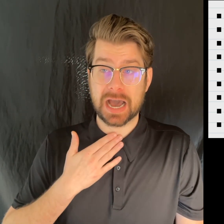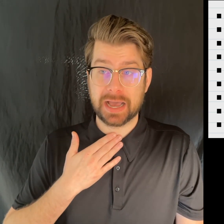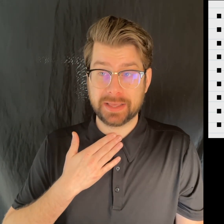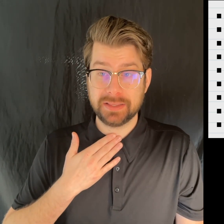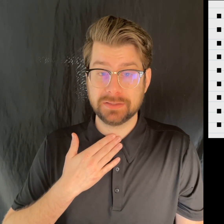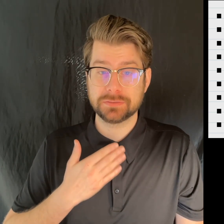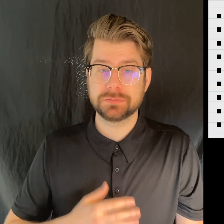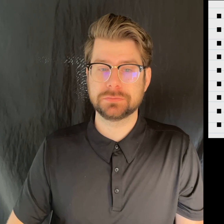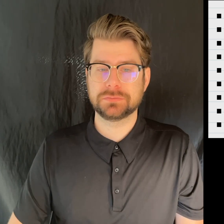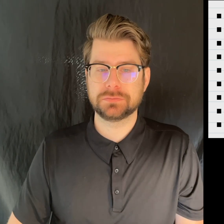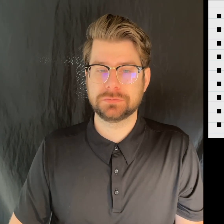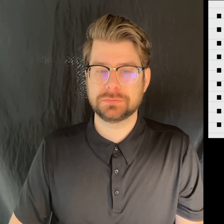sigh,